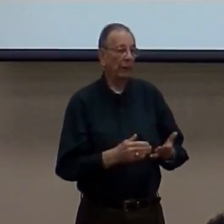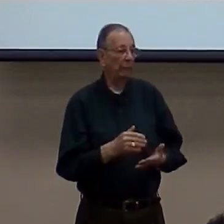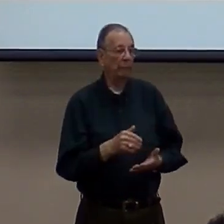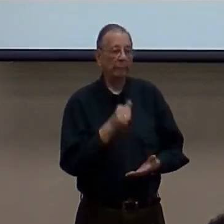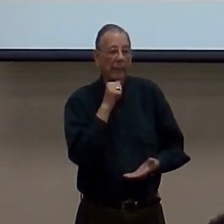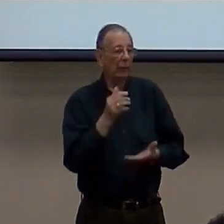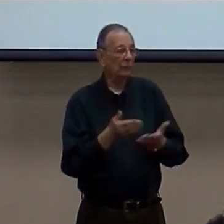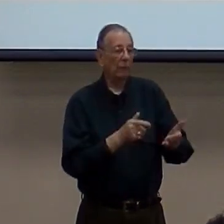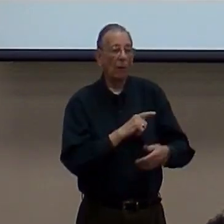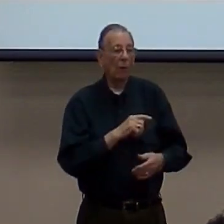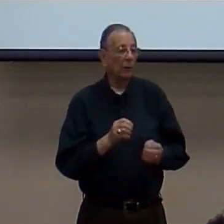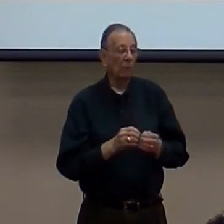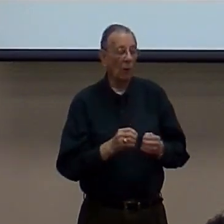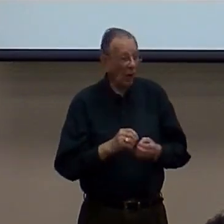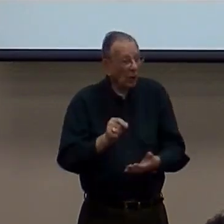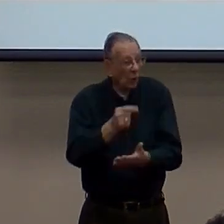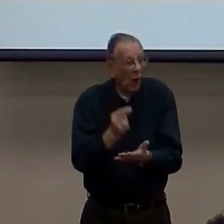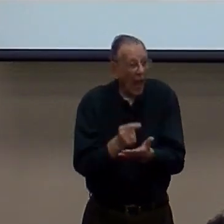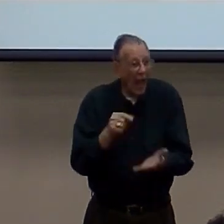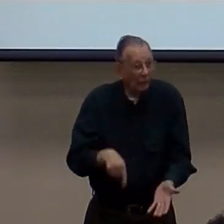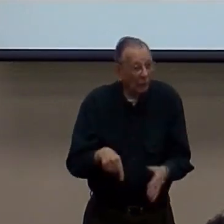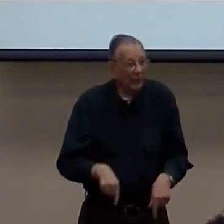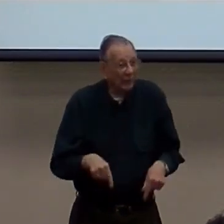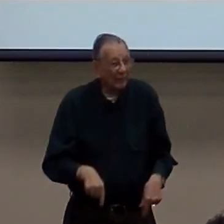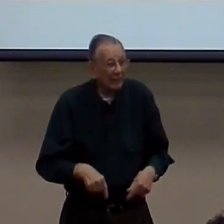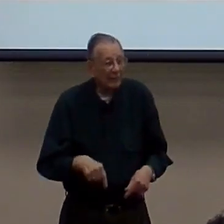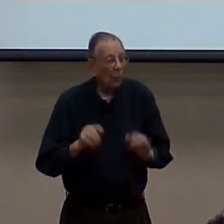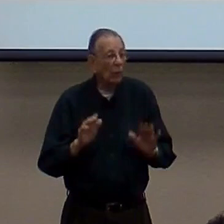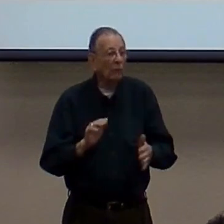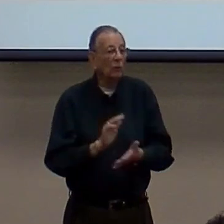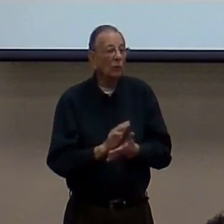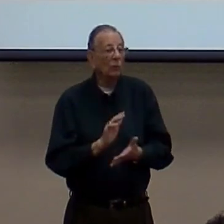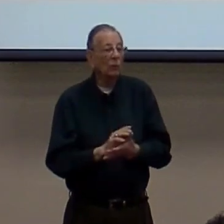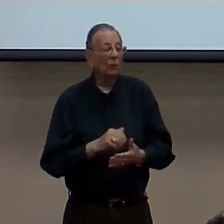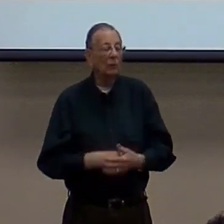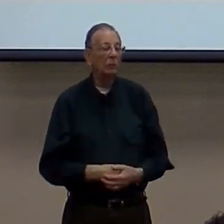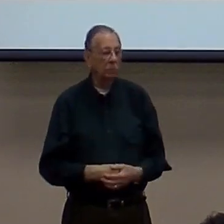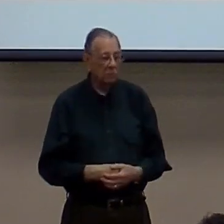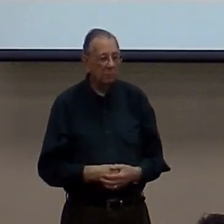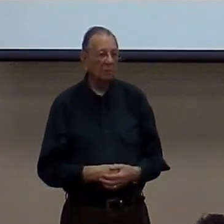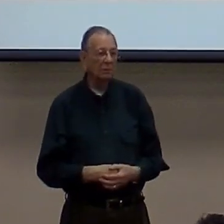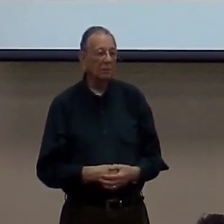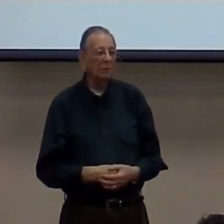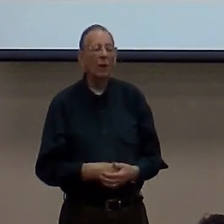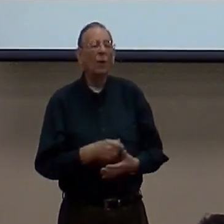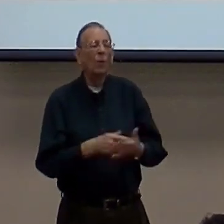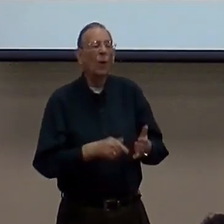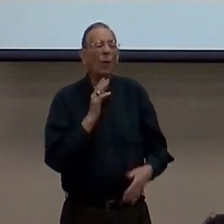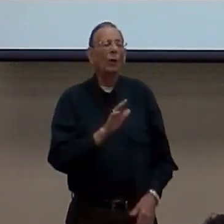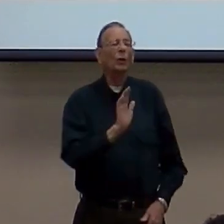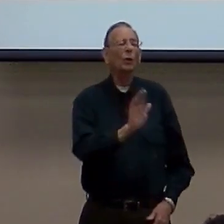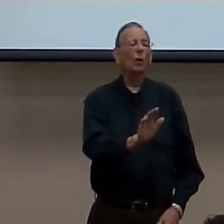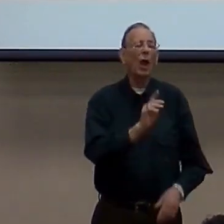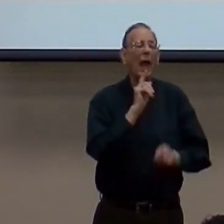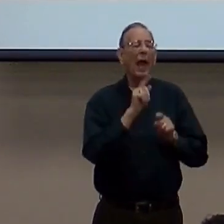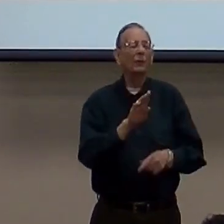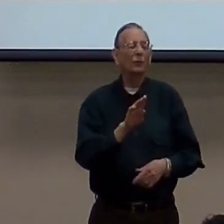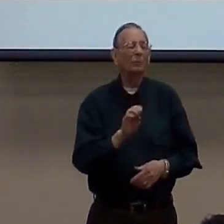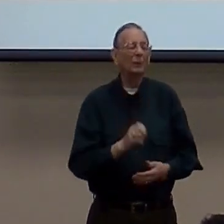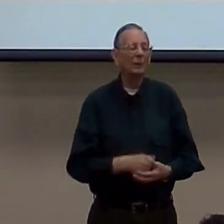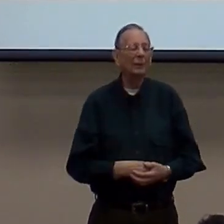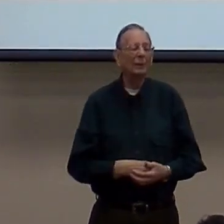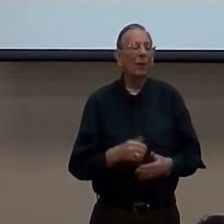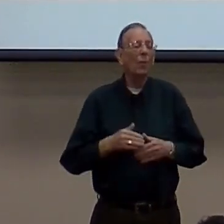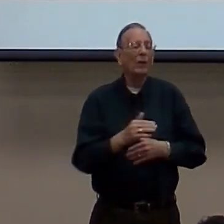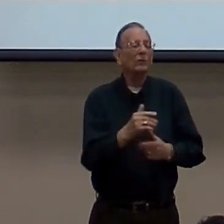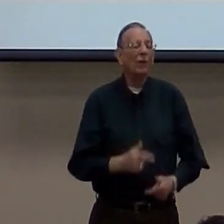Lord, even graduates of this wonderful school. So what will your answer be for the